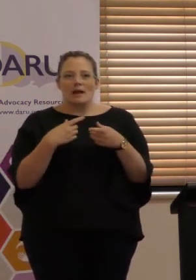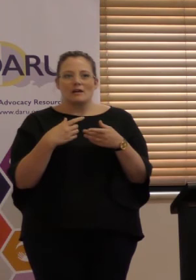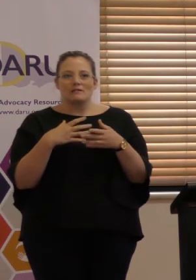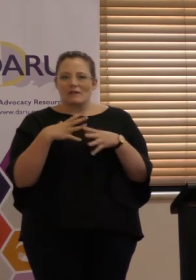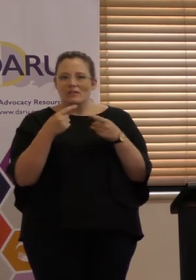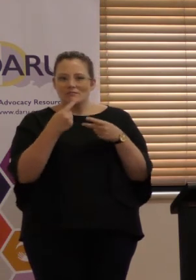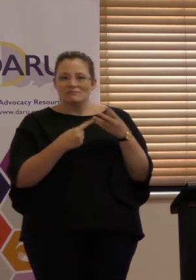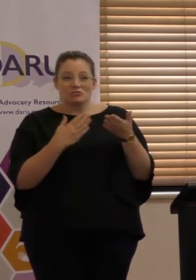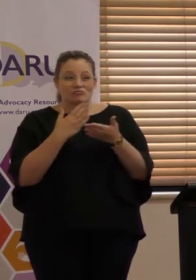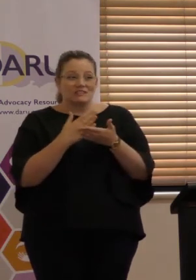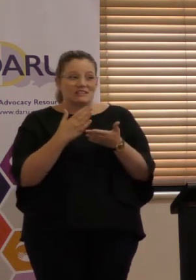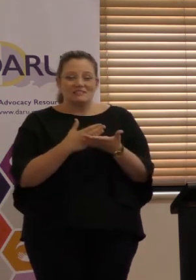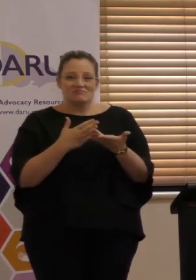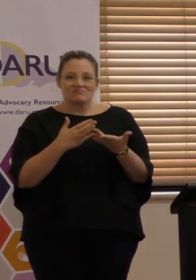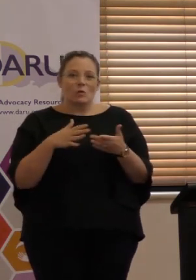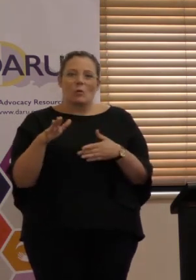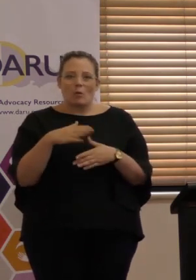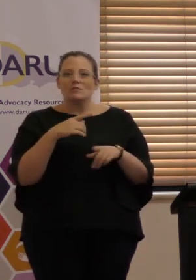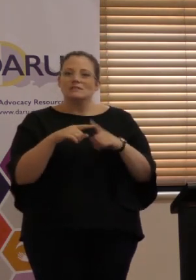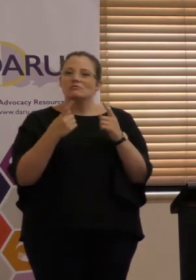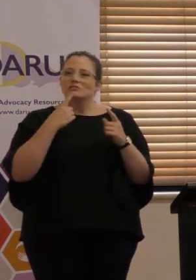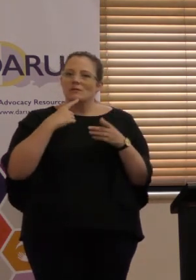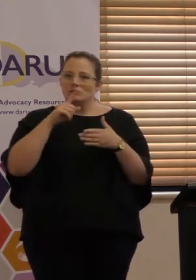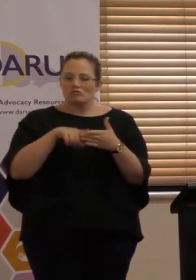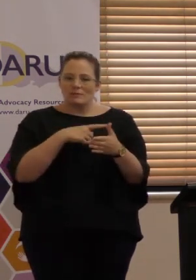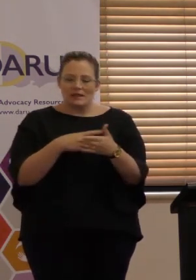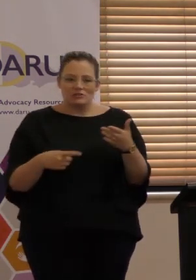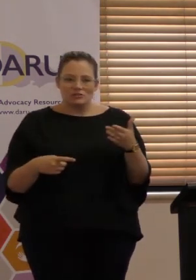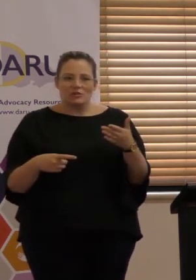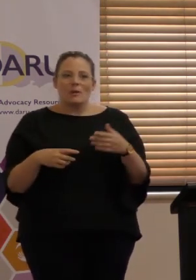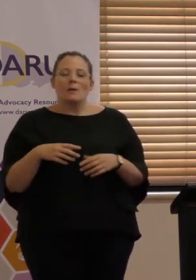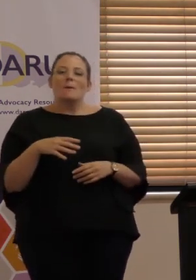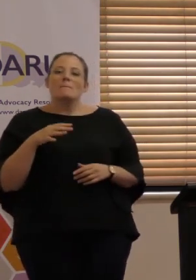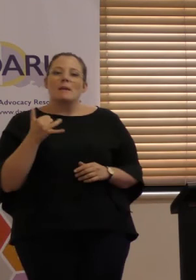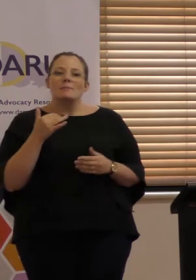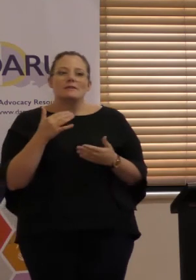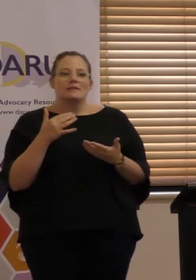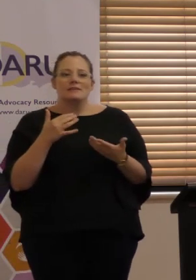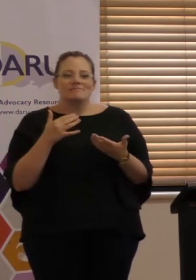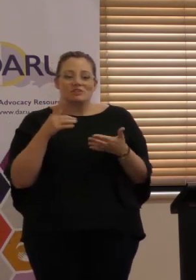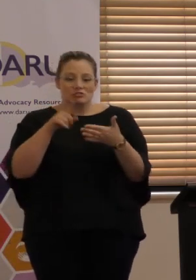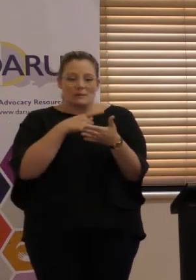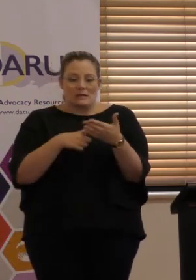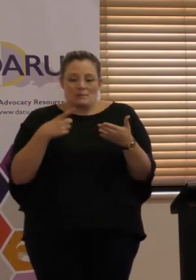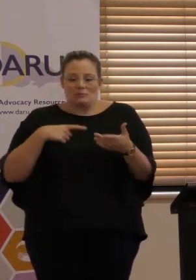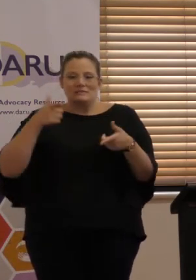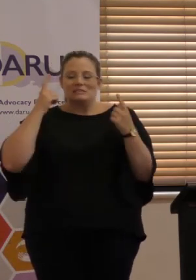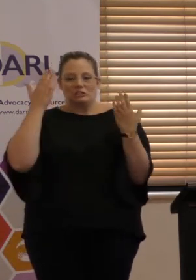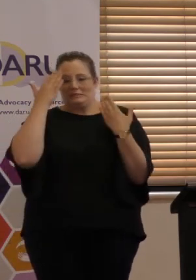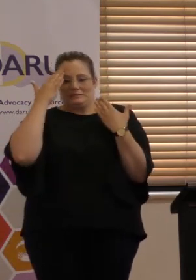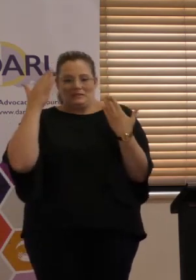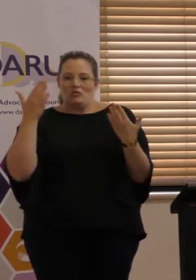of discrimination. You know, whether that's benign discrimination because a teacher just doesn't know,